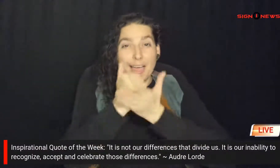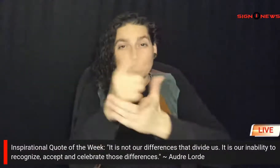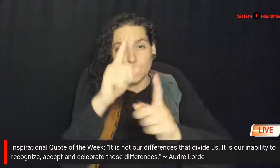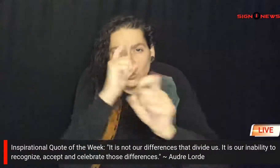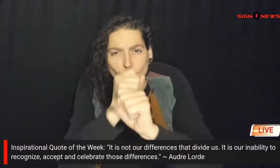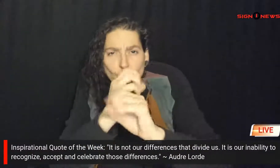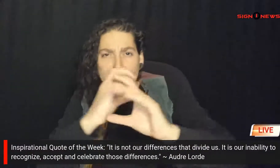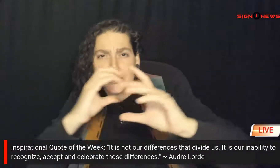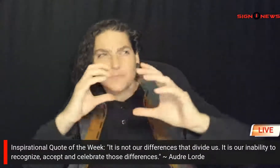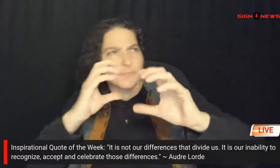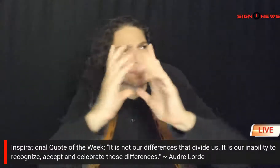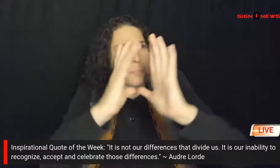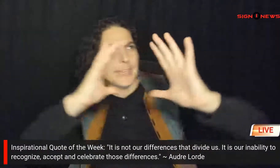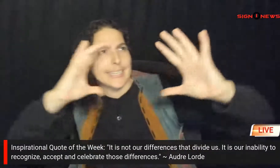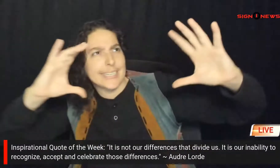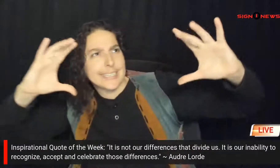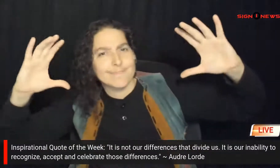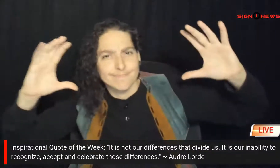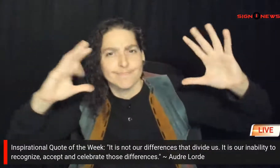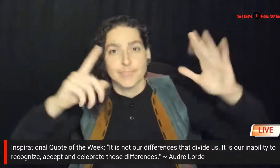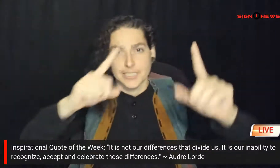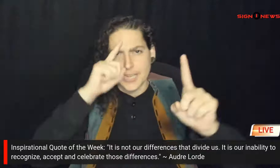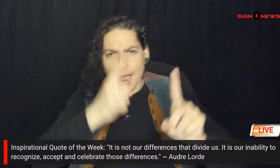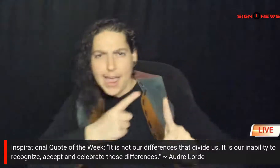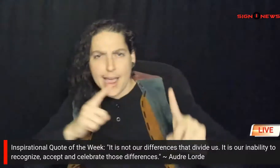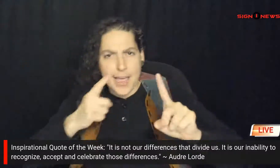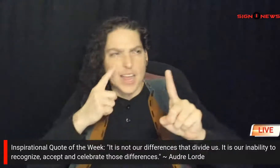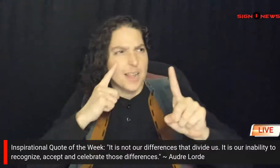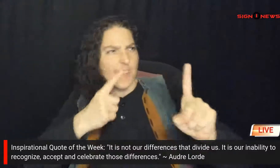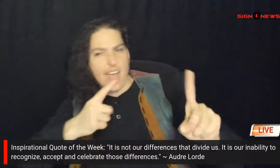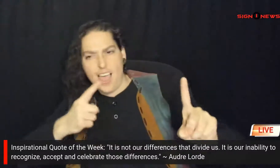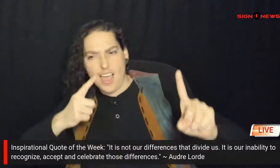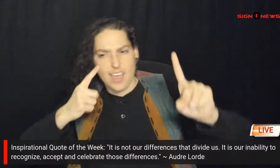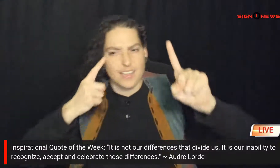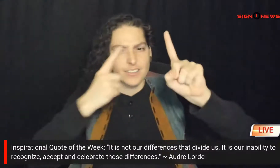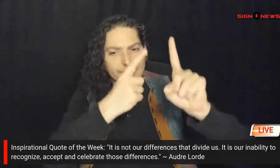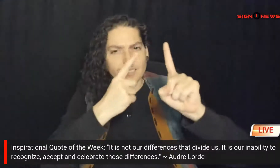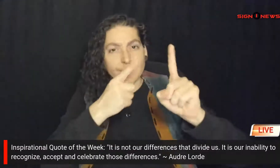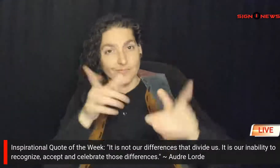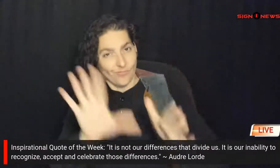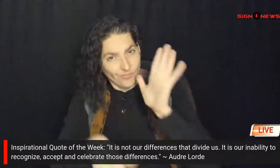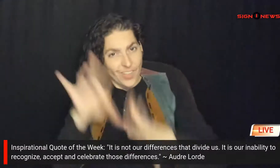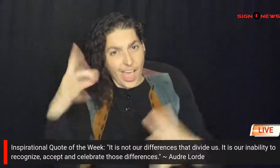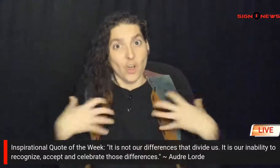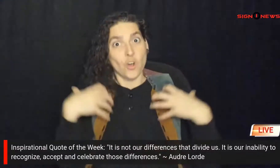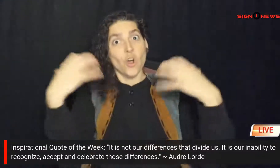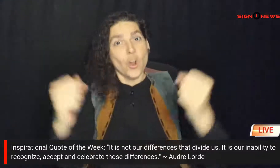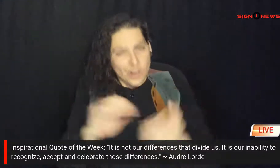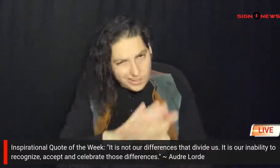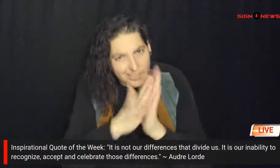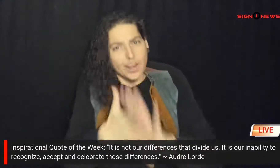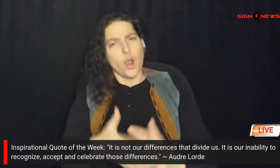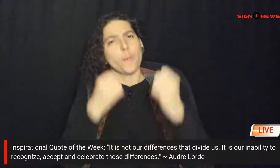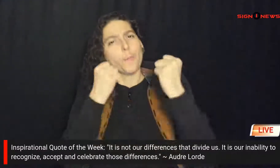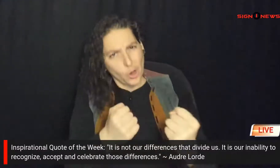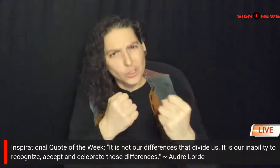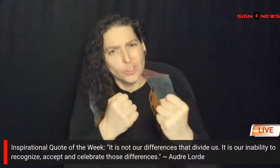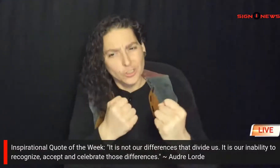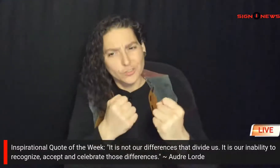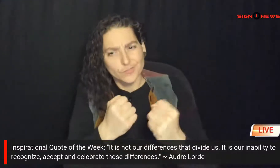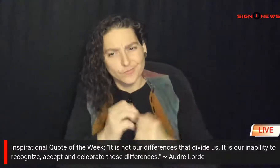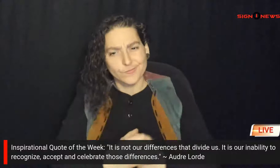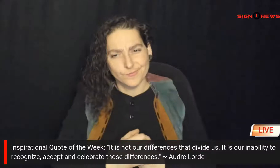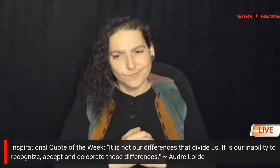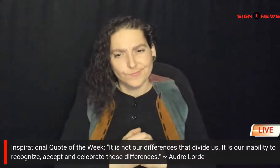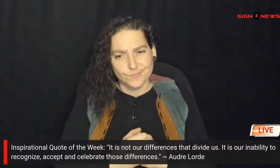inspiration, words that will hopefully help you dream a little bigger, aim a little bit higher, and find the courage to